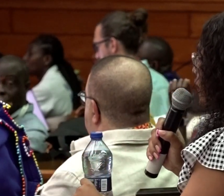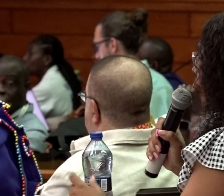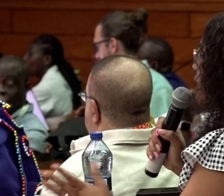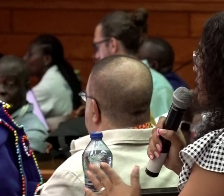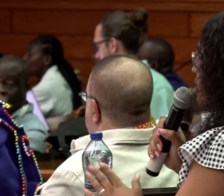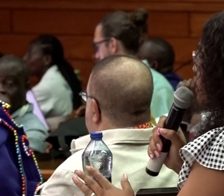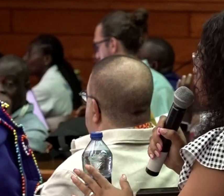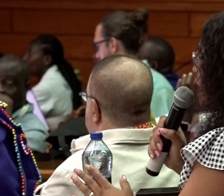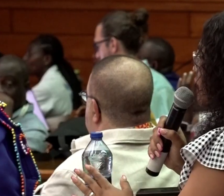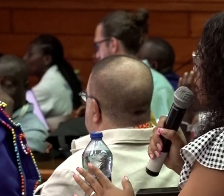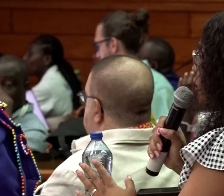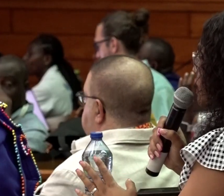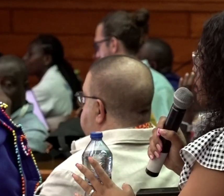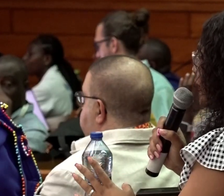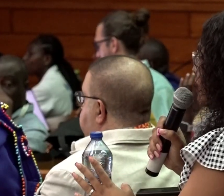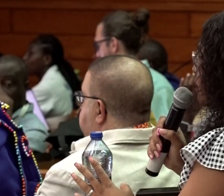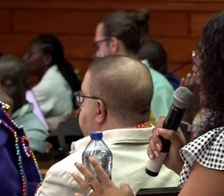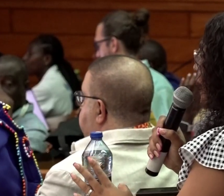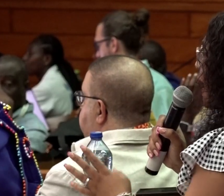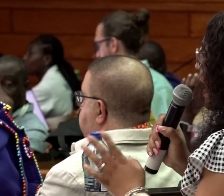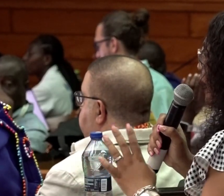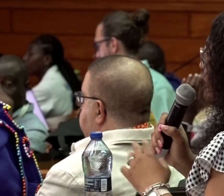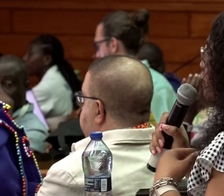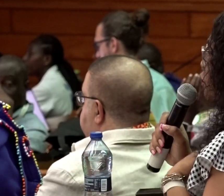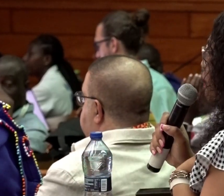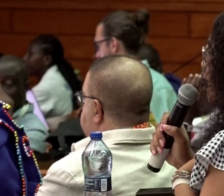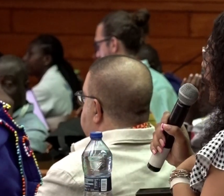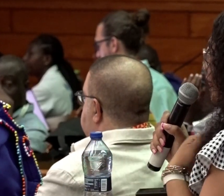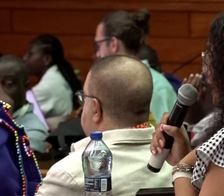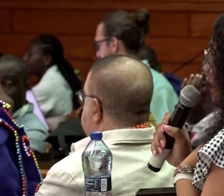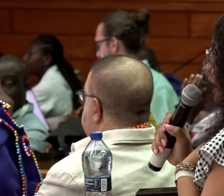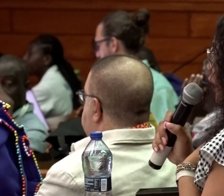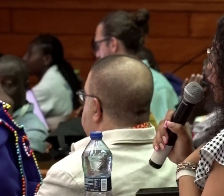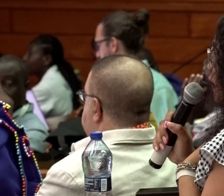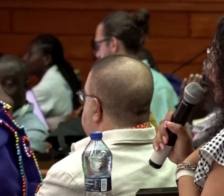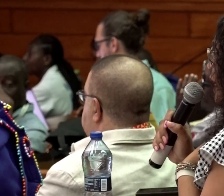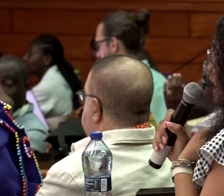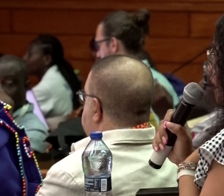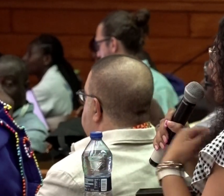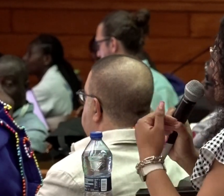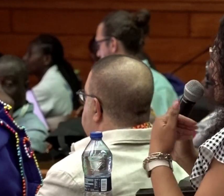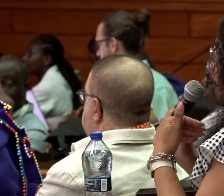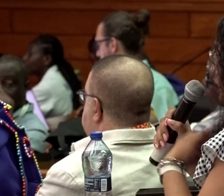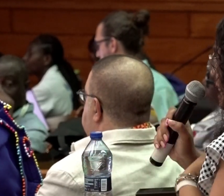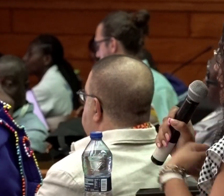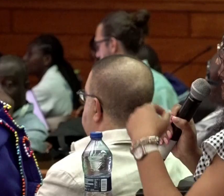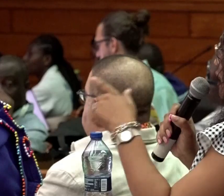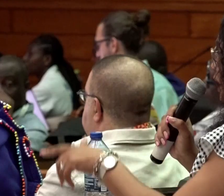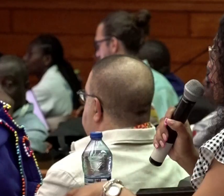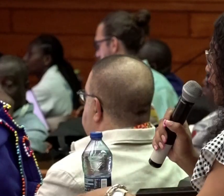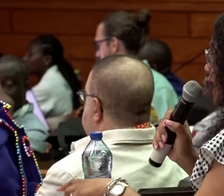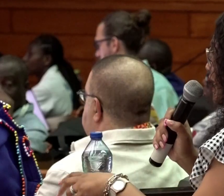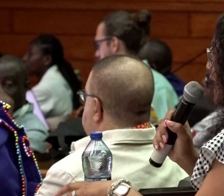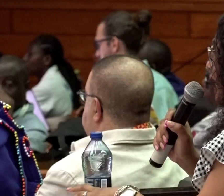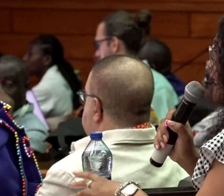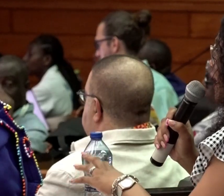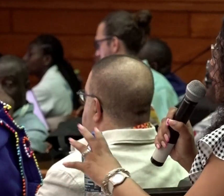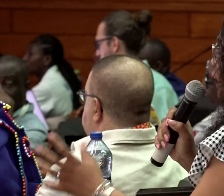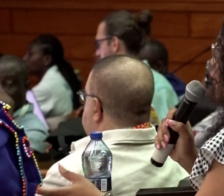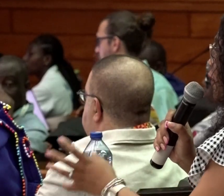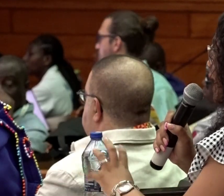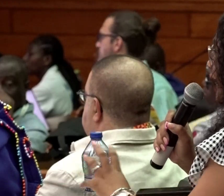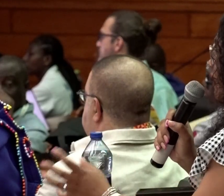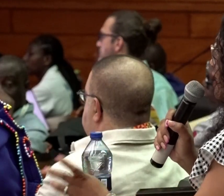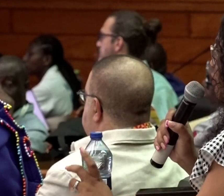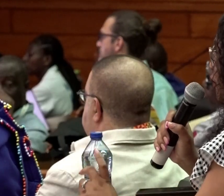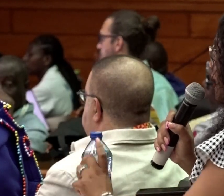trial at 6 weeks postpartum. And for me, I think in my own experience personally and in my work is that